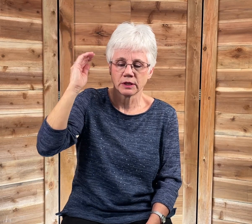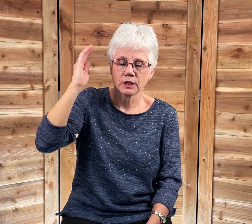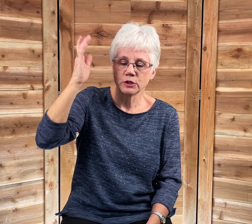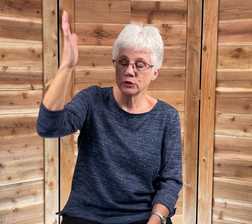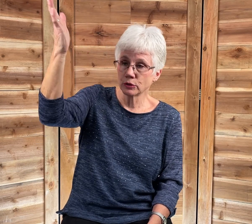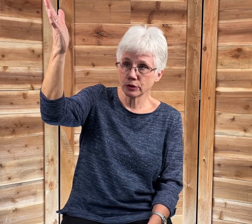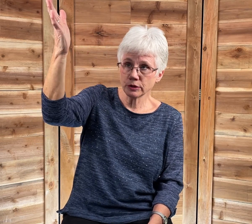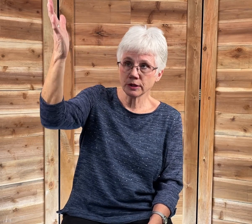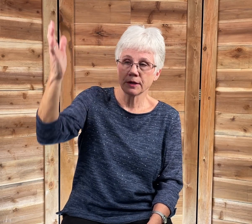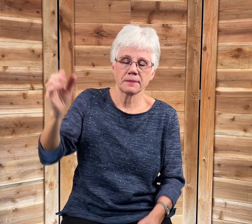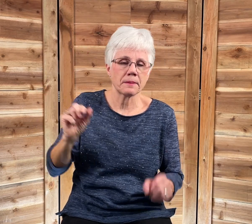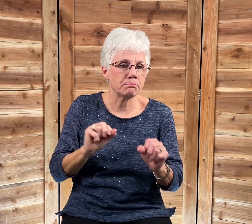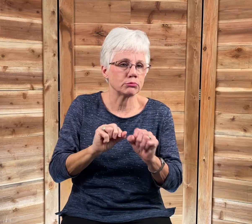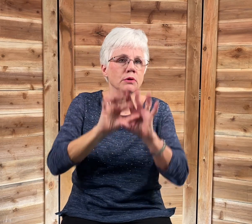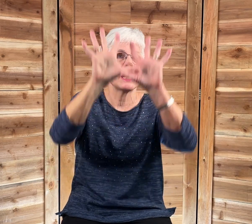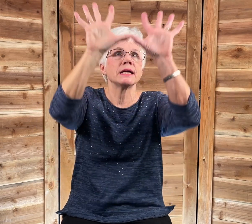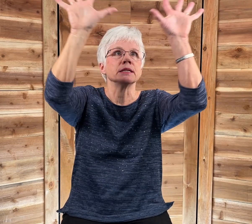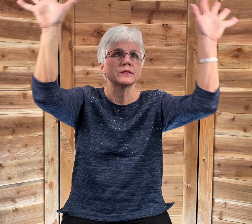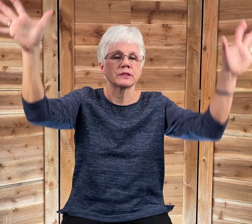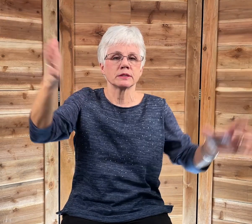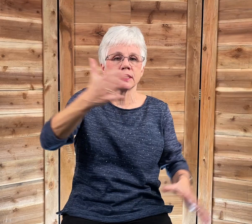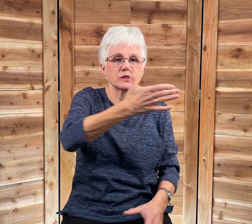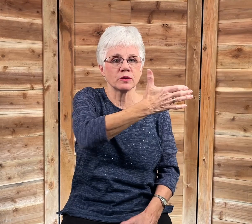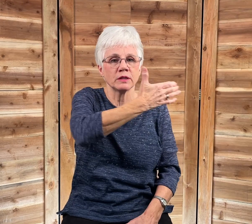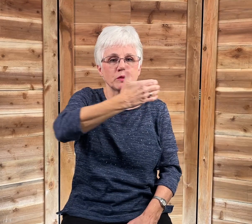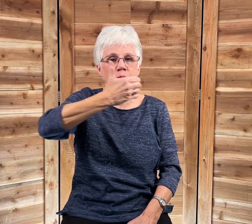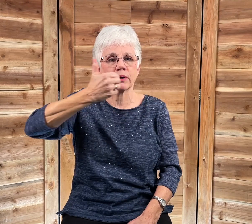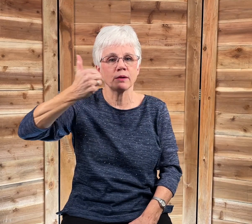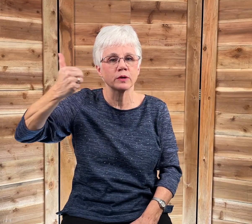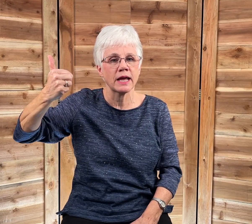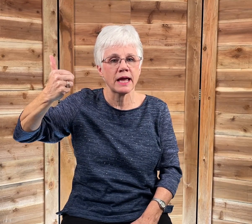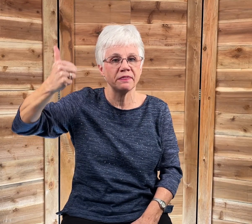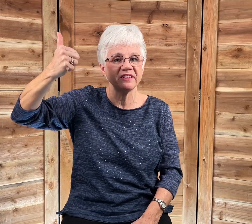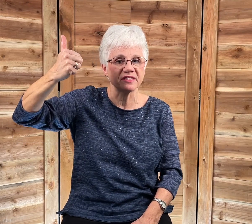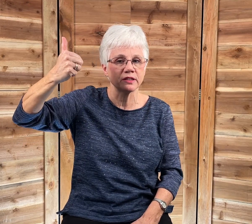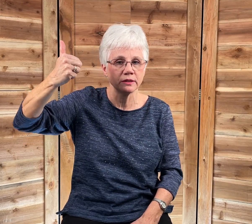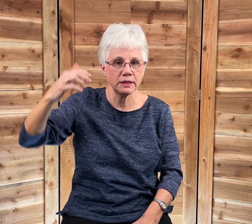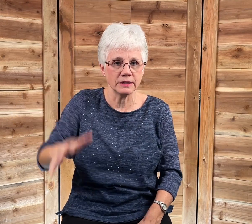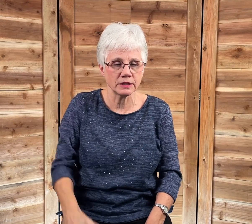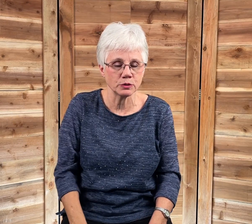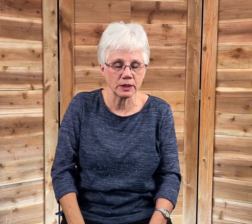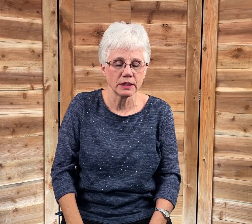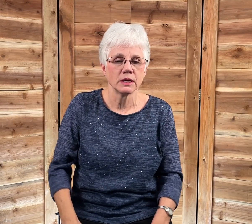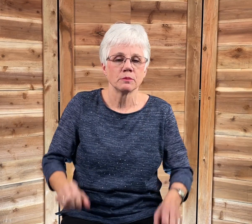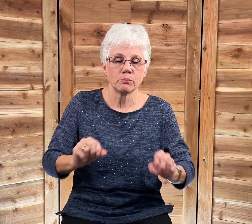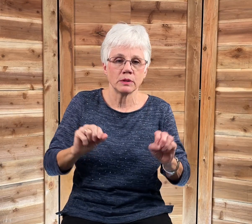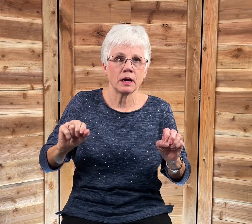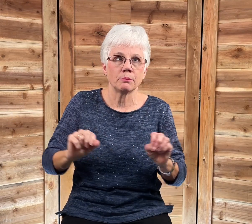possessive. You're the brightest. And so then with bright, we're going to add the ist ending to